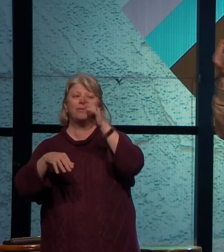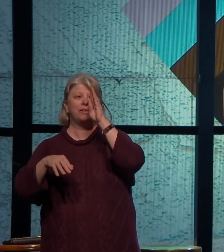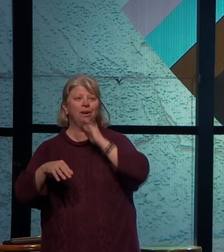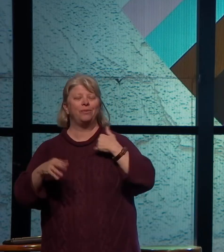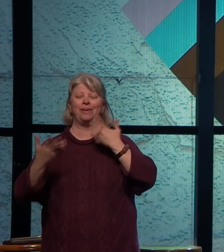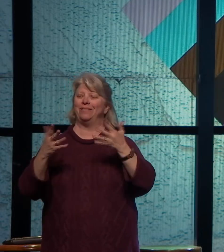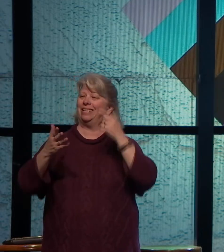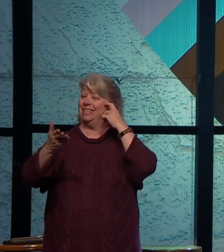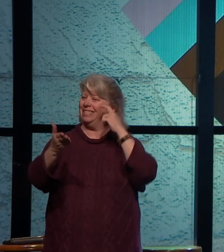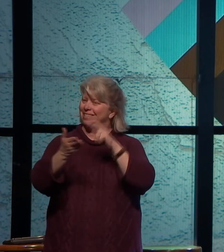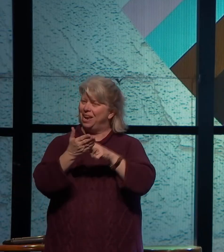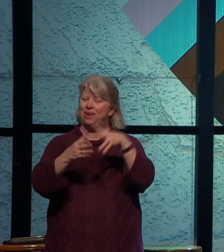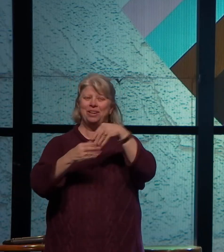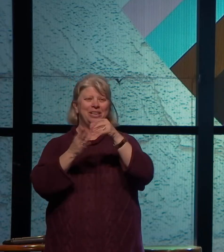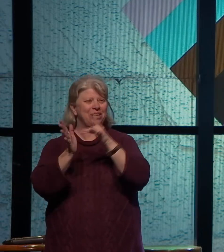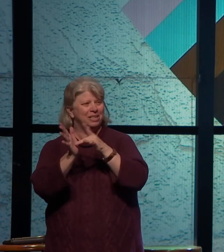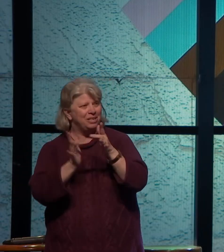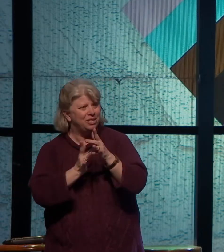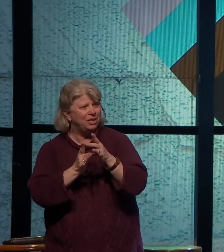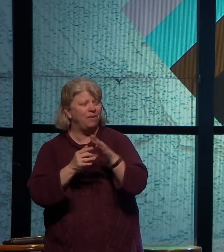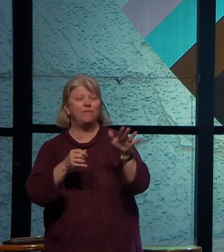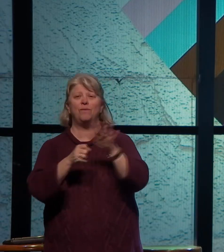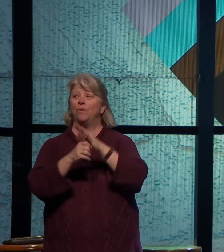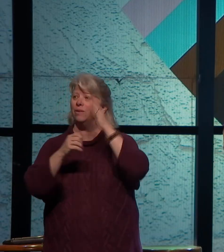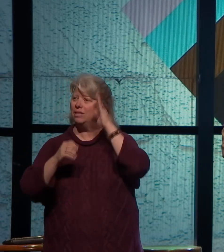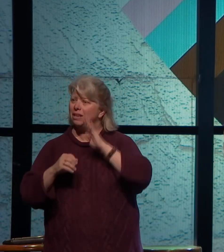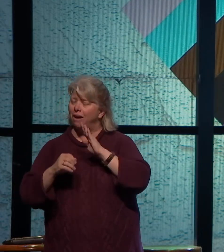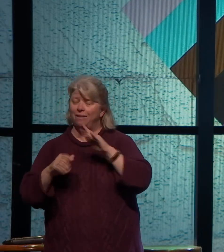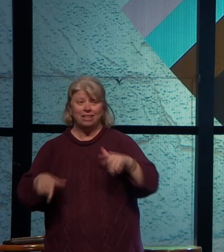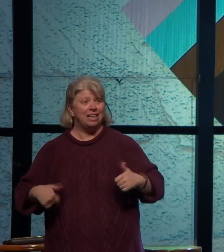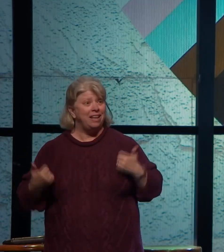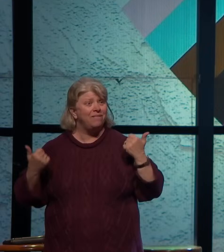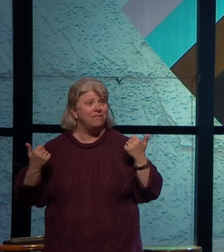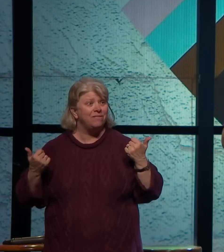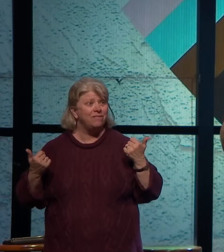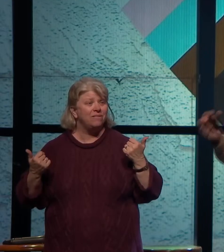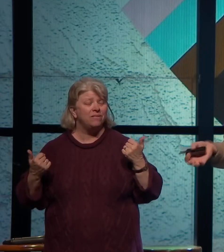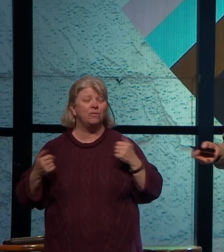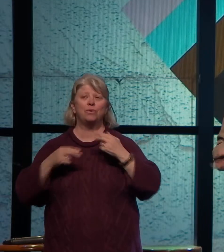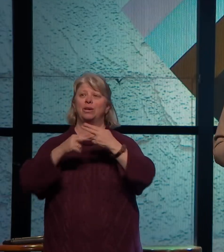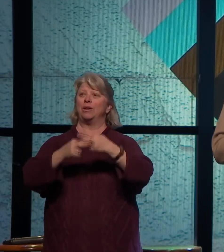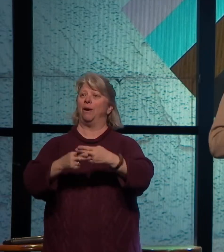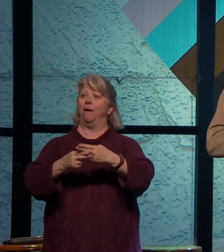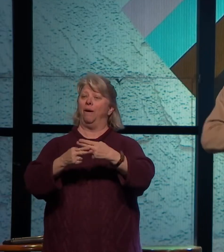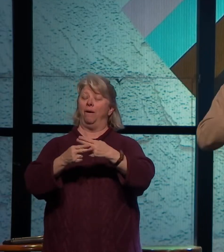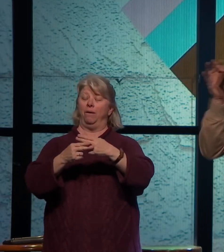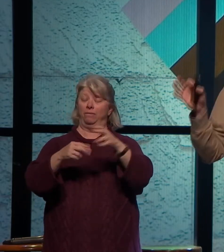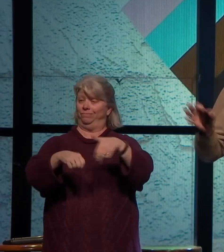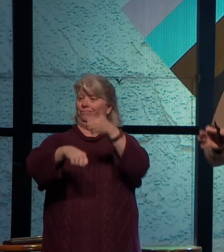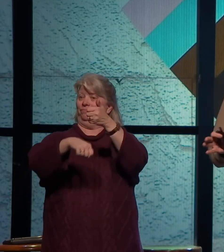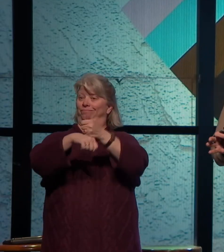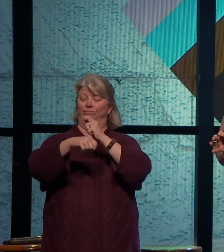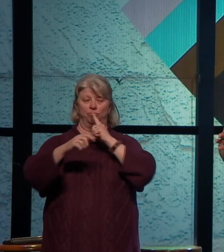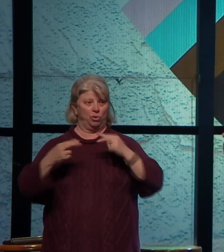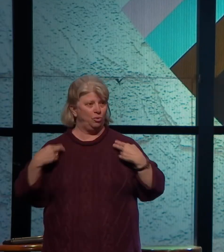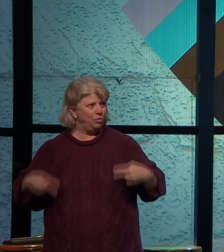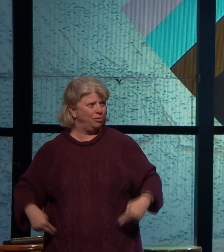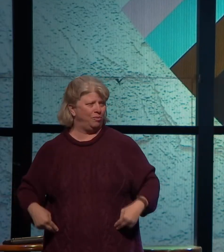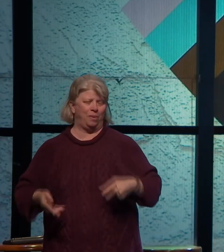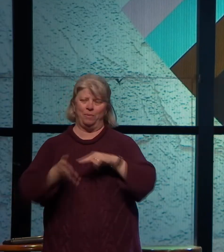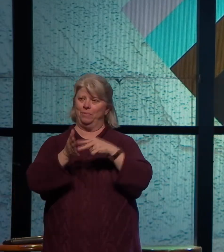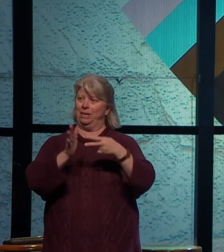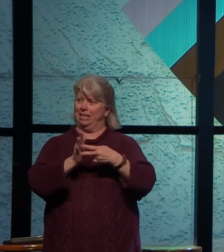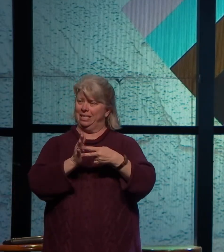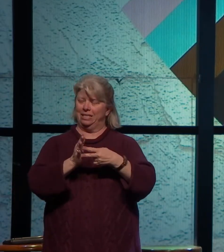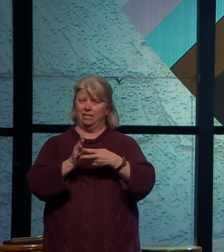we recognize that in Jesus the fullness of God dwells, what we call the incarnation, however you want to take that.